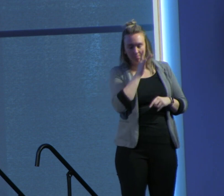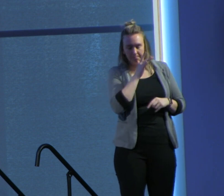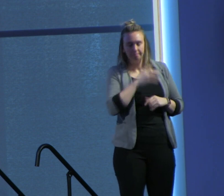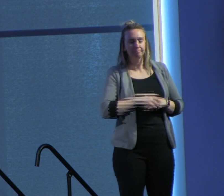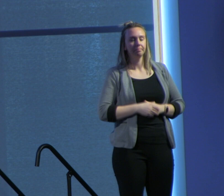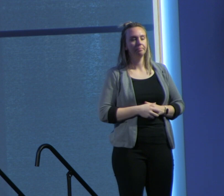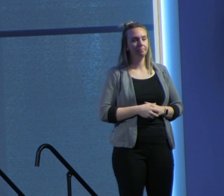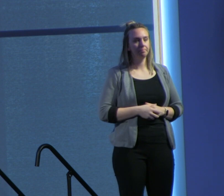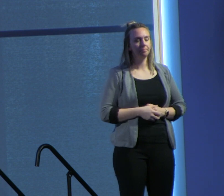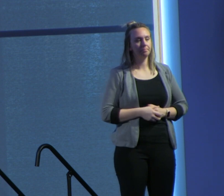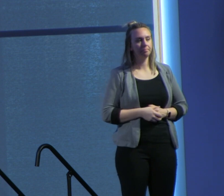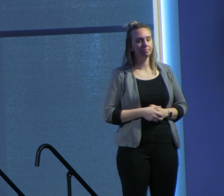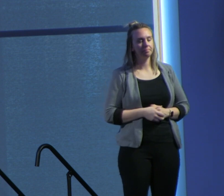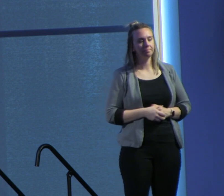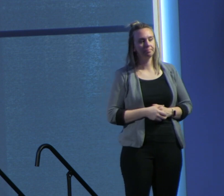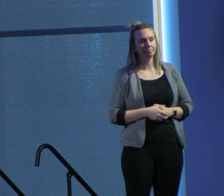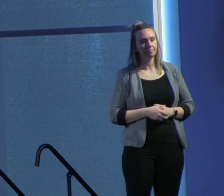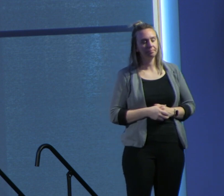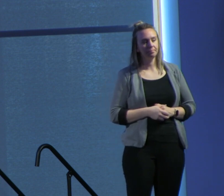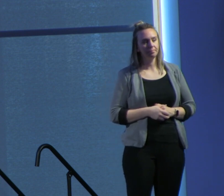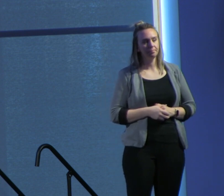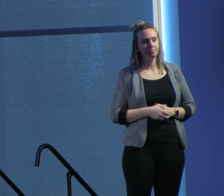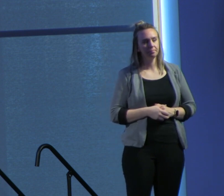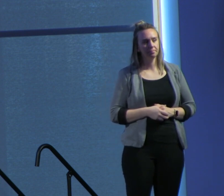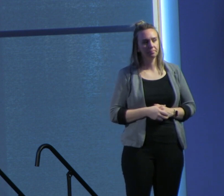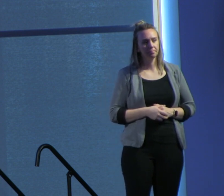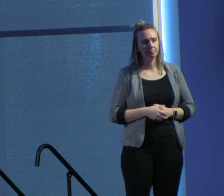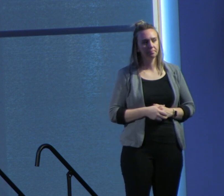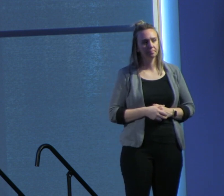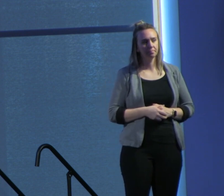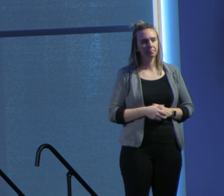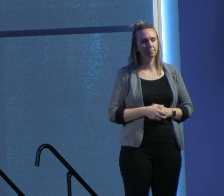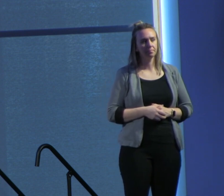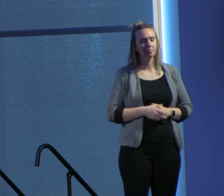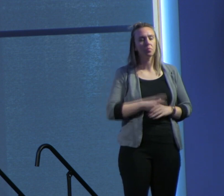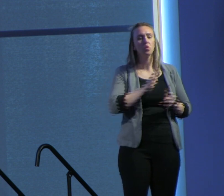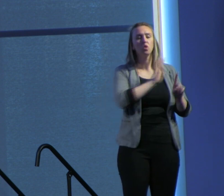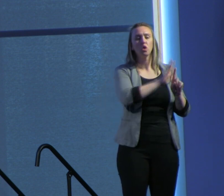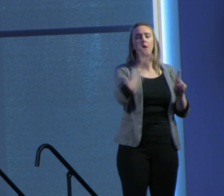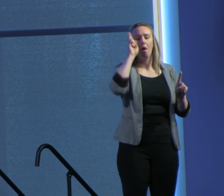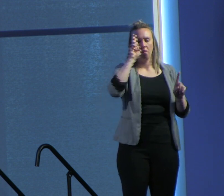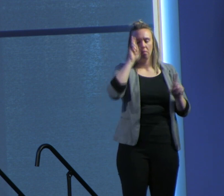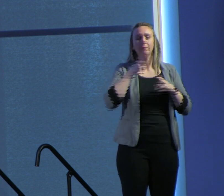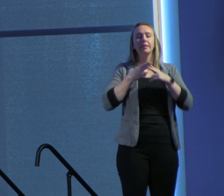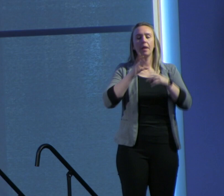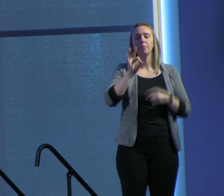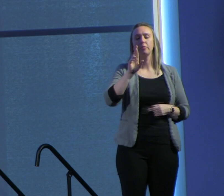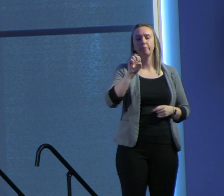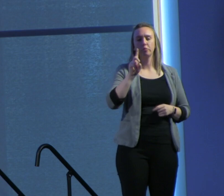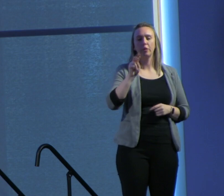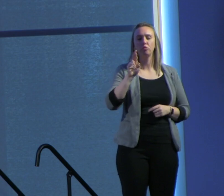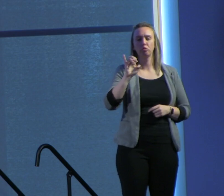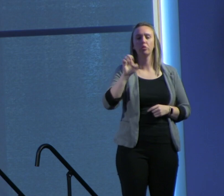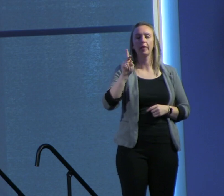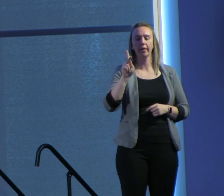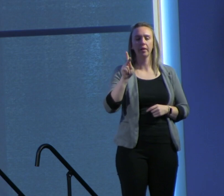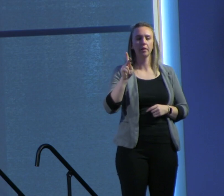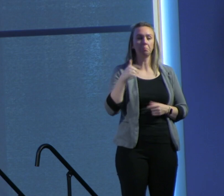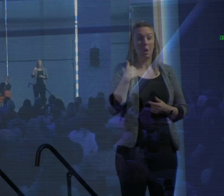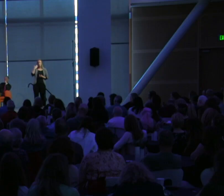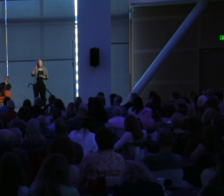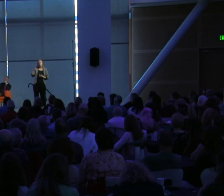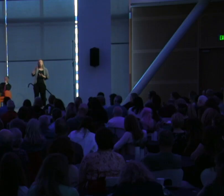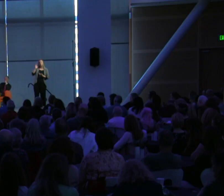But the guy, her uncle, who was called Frederick, and I knew him, he seemed like a nice guy,